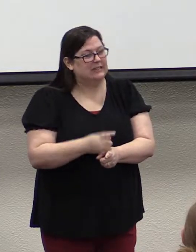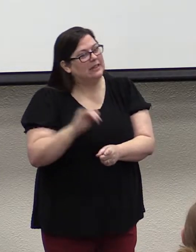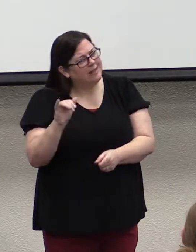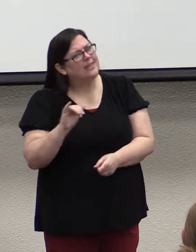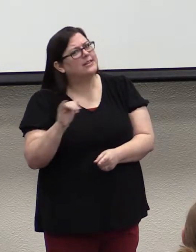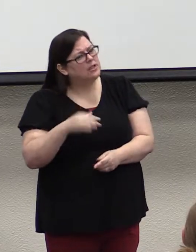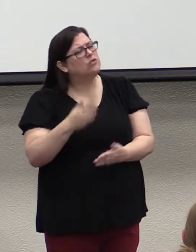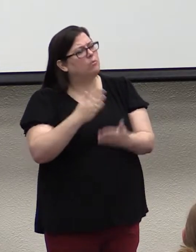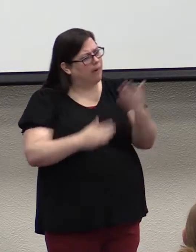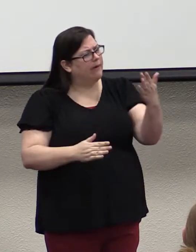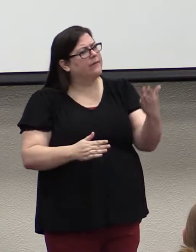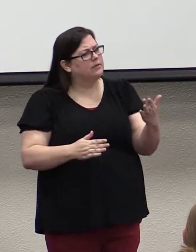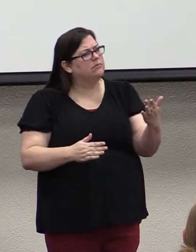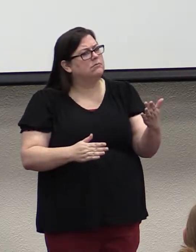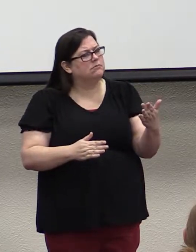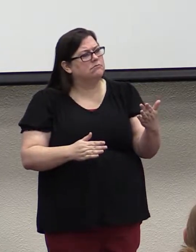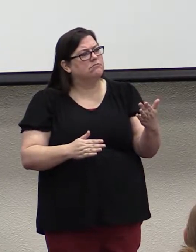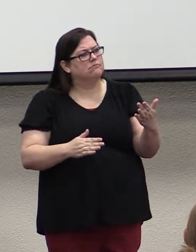of it.